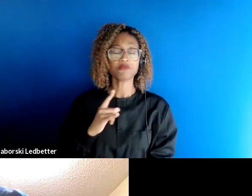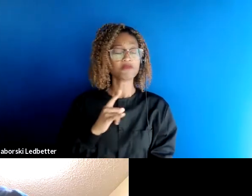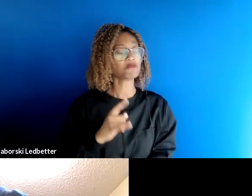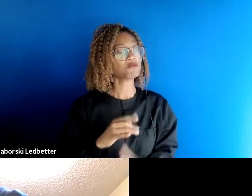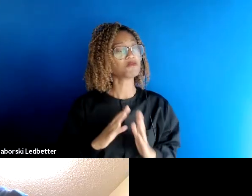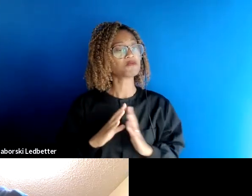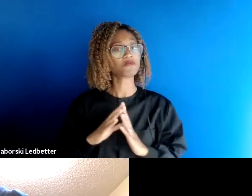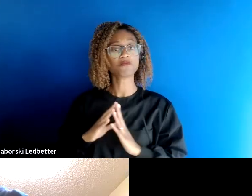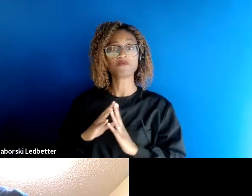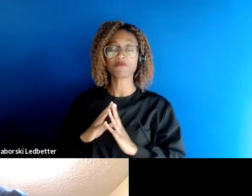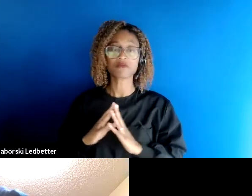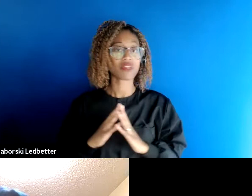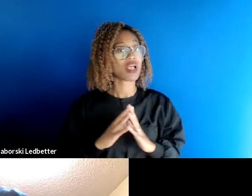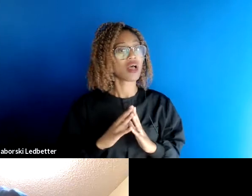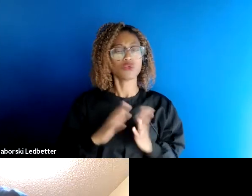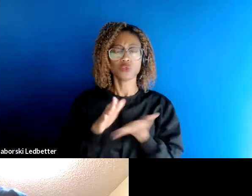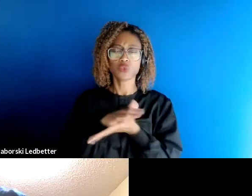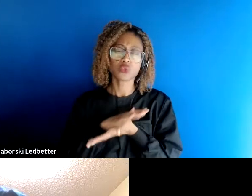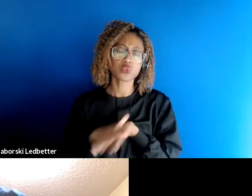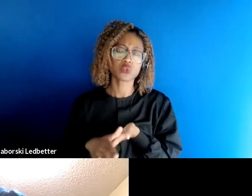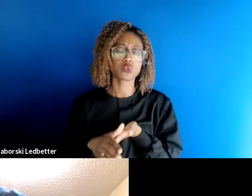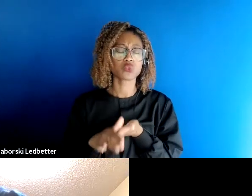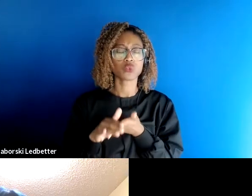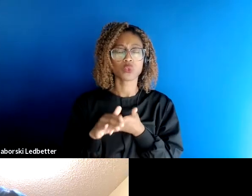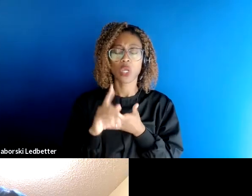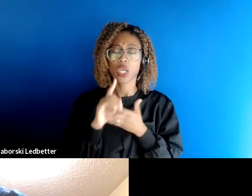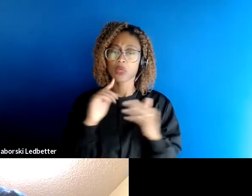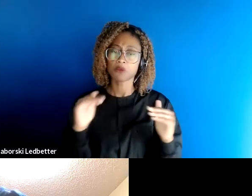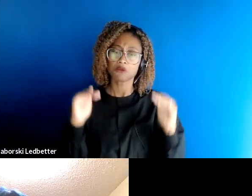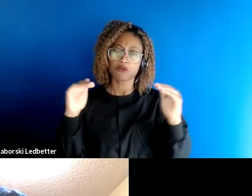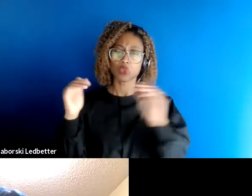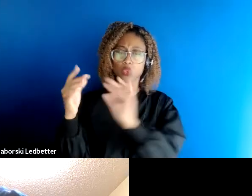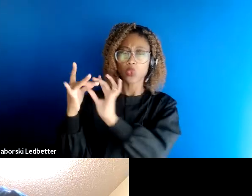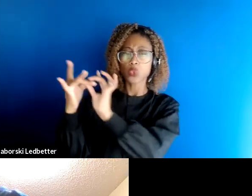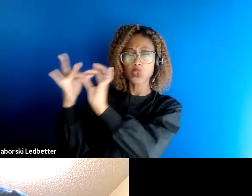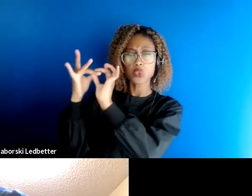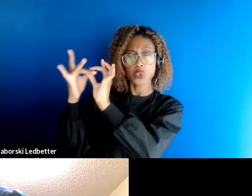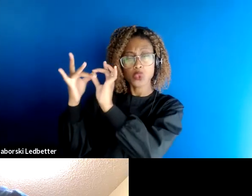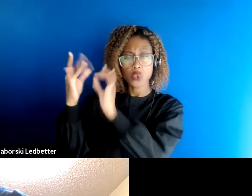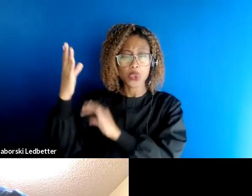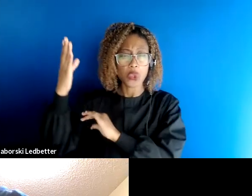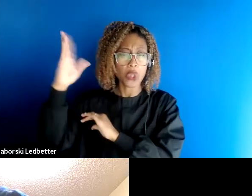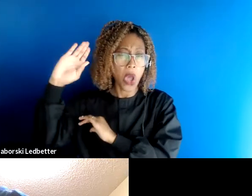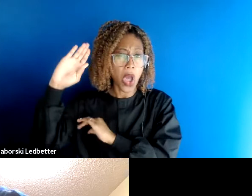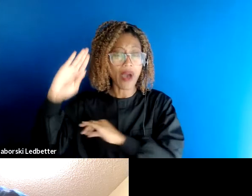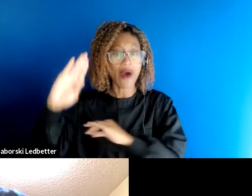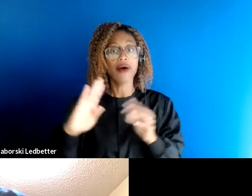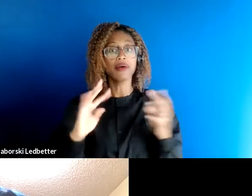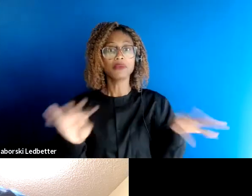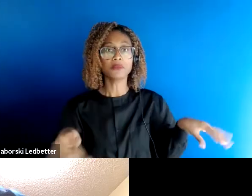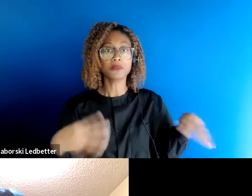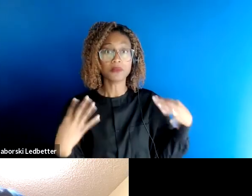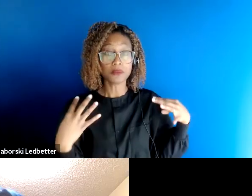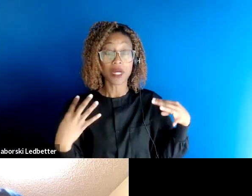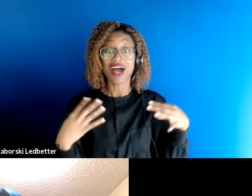how religious and how strong of a relationship with God that they had. And so the best way to